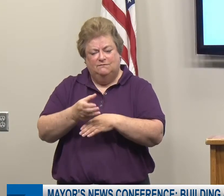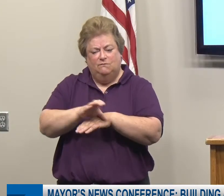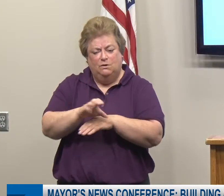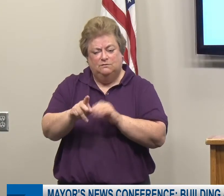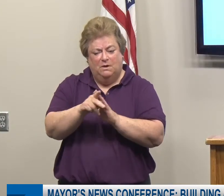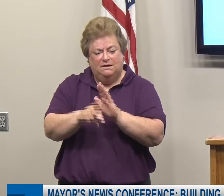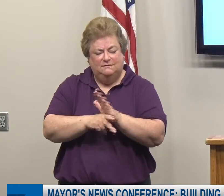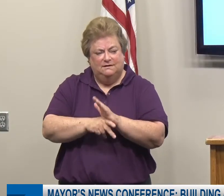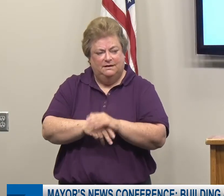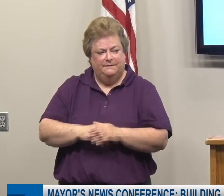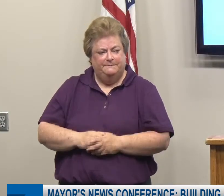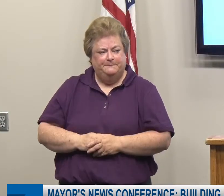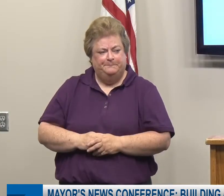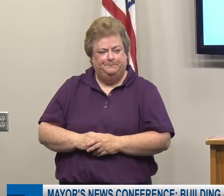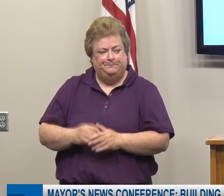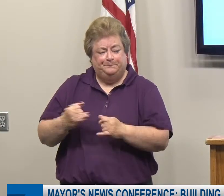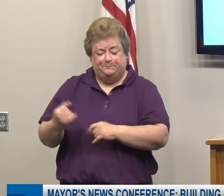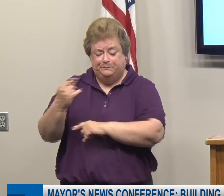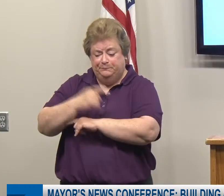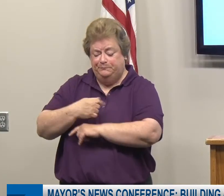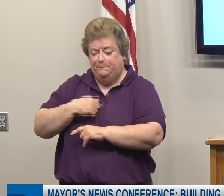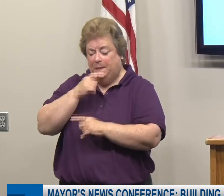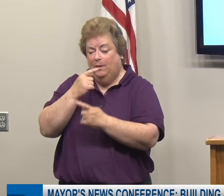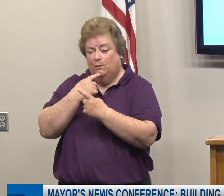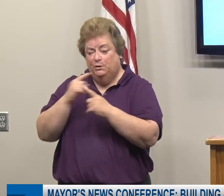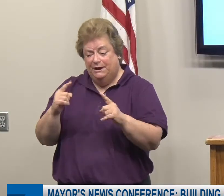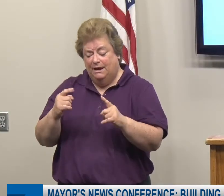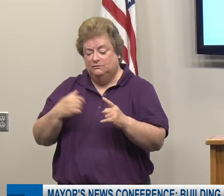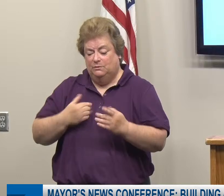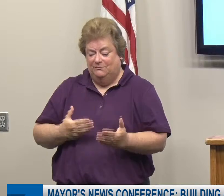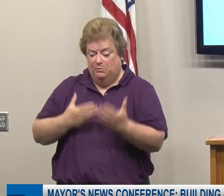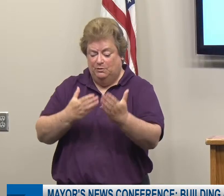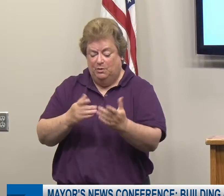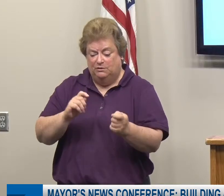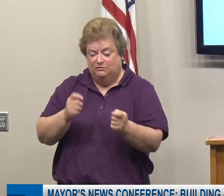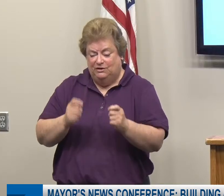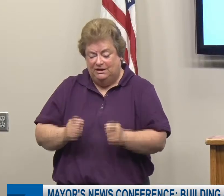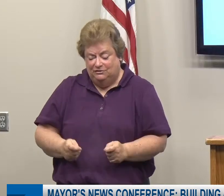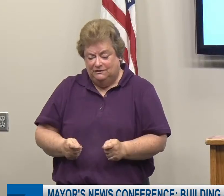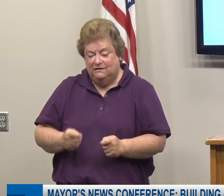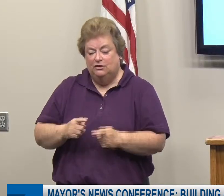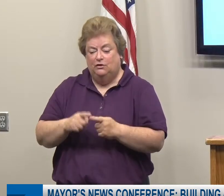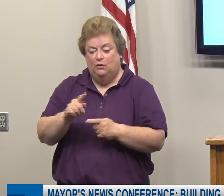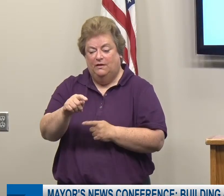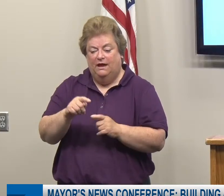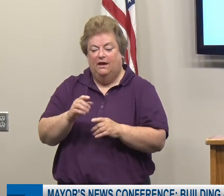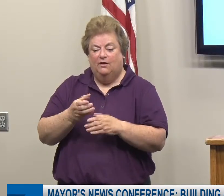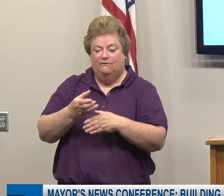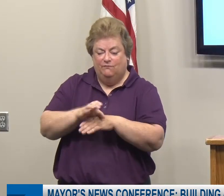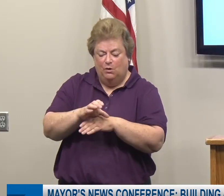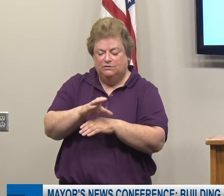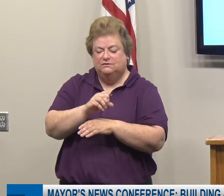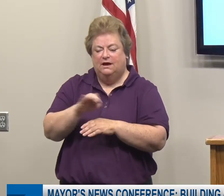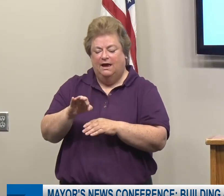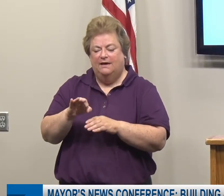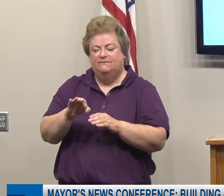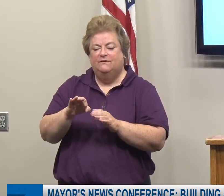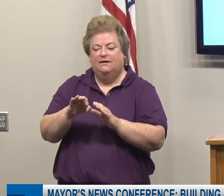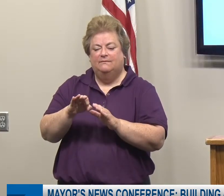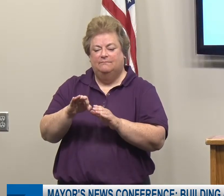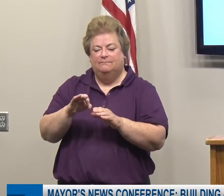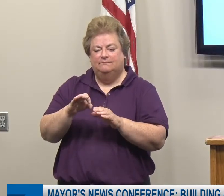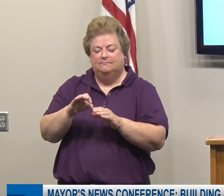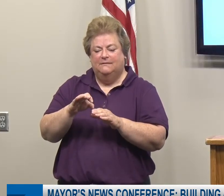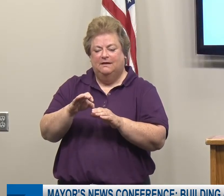policies. Today, we are pleased to announce proposed revisions to LPD's use of force policies, also known as General Order